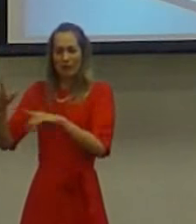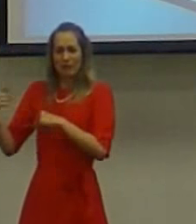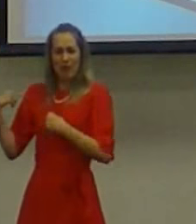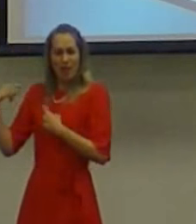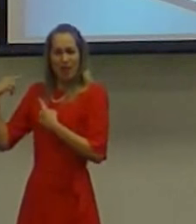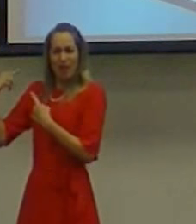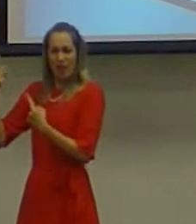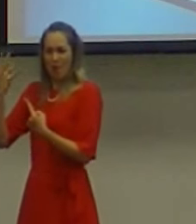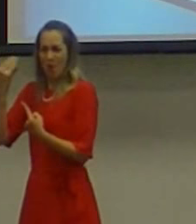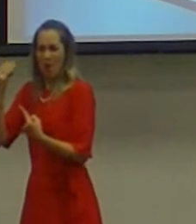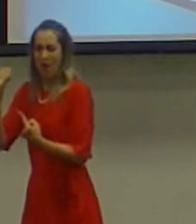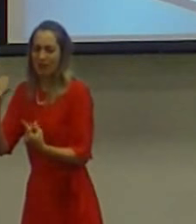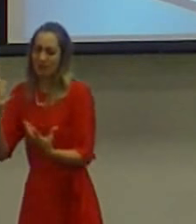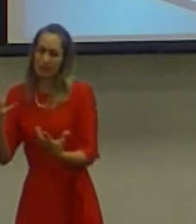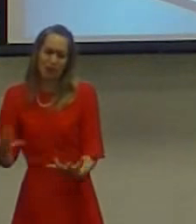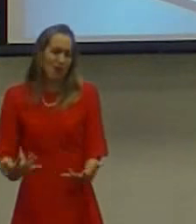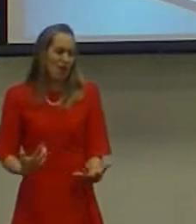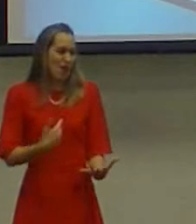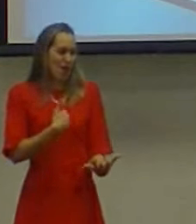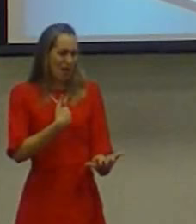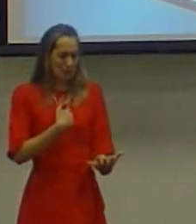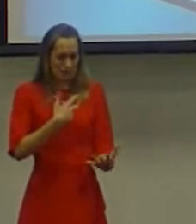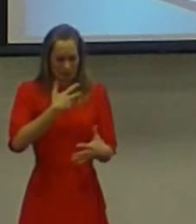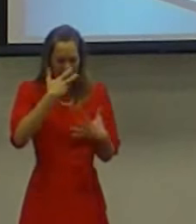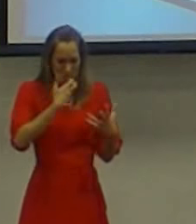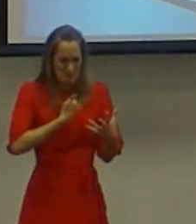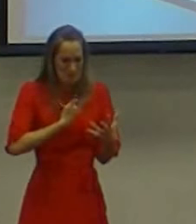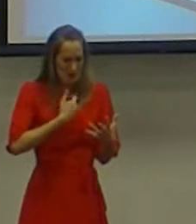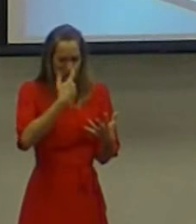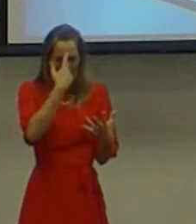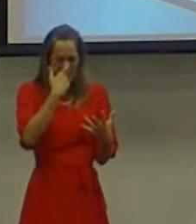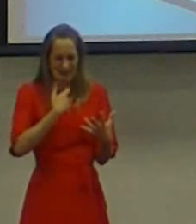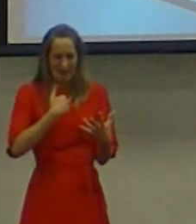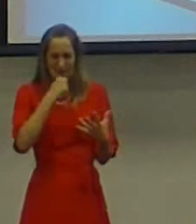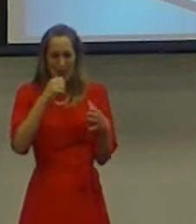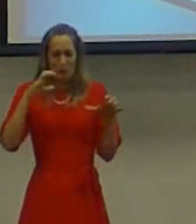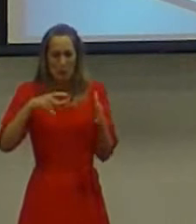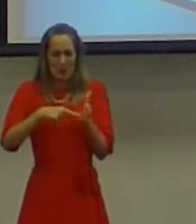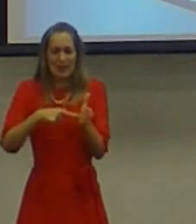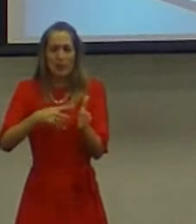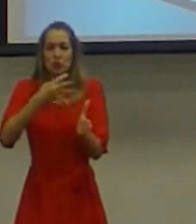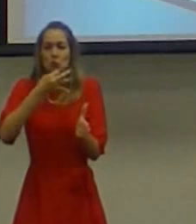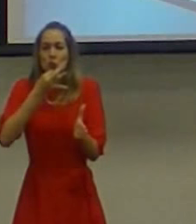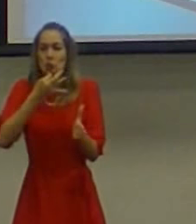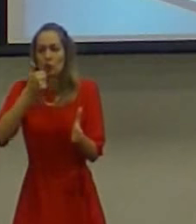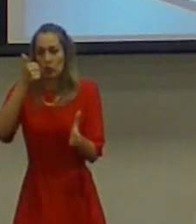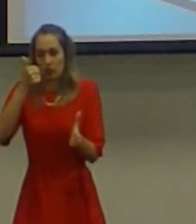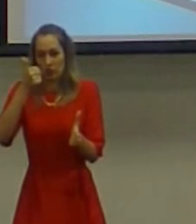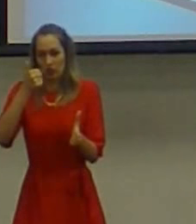like, she says, I'm just mad at myself because I didn't do this sooner."